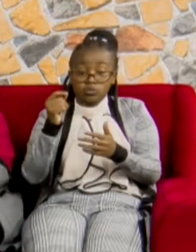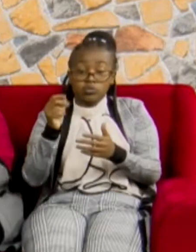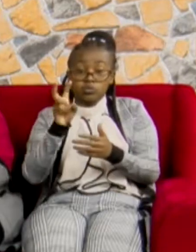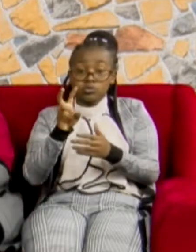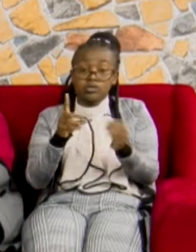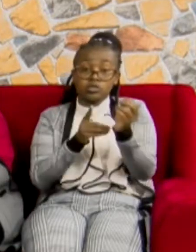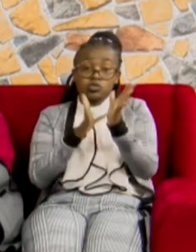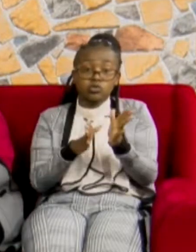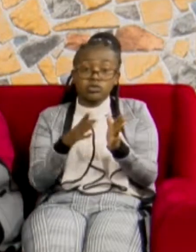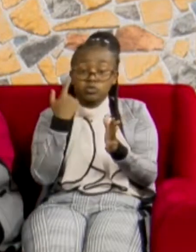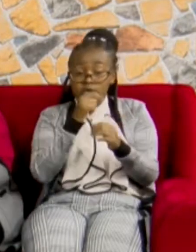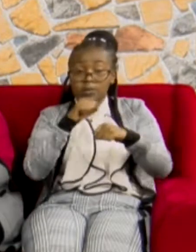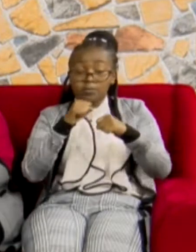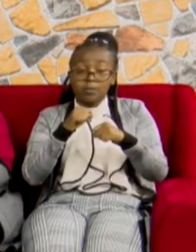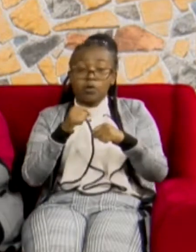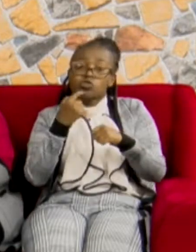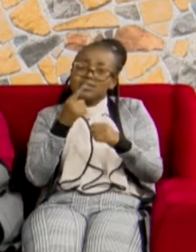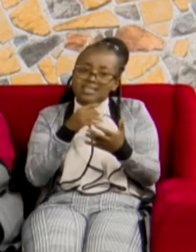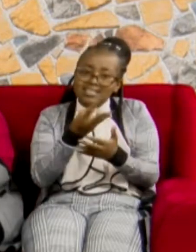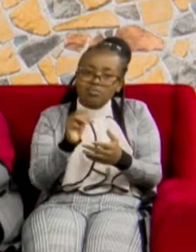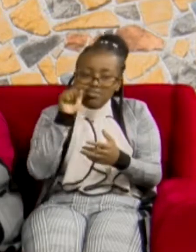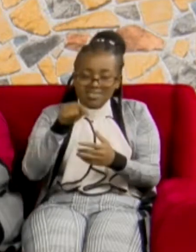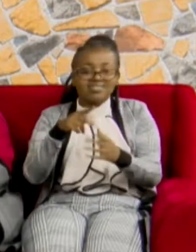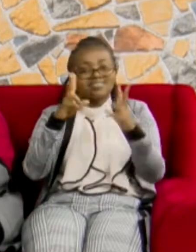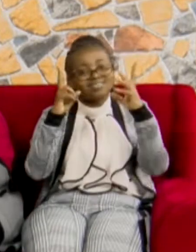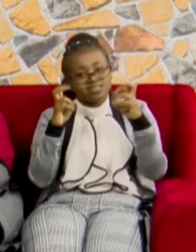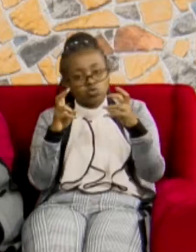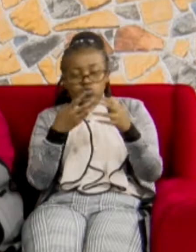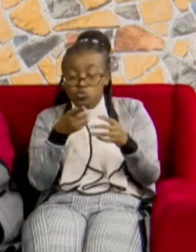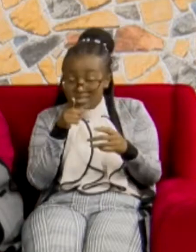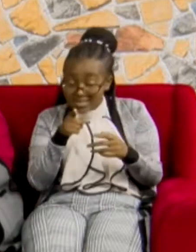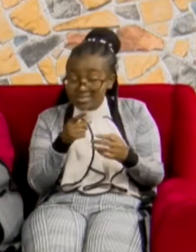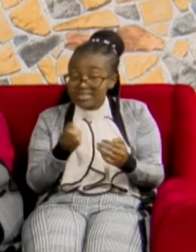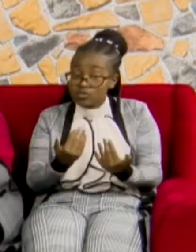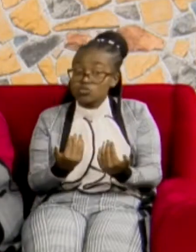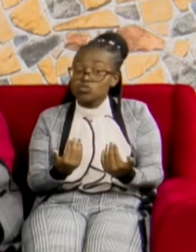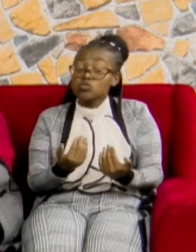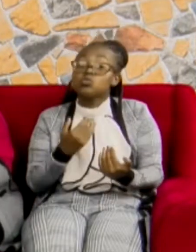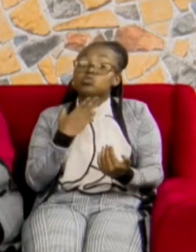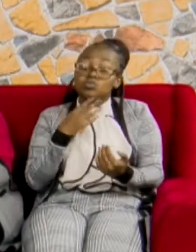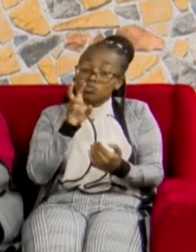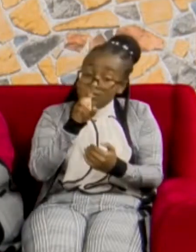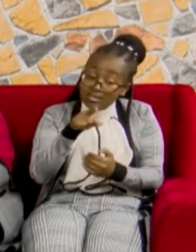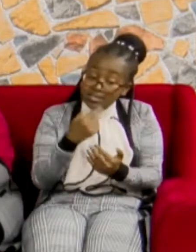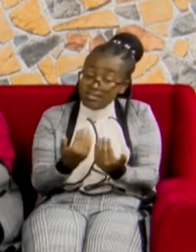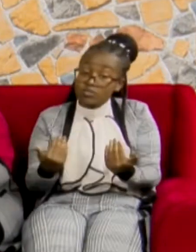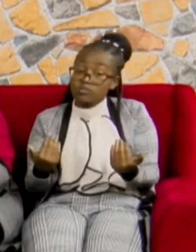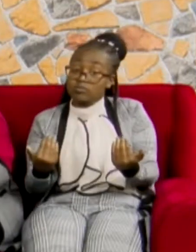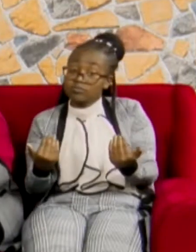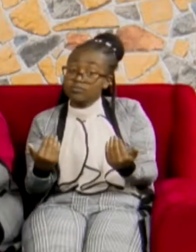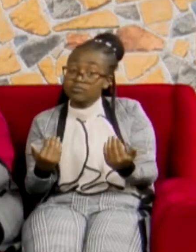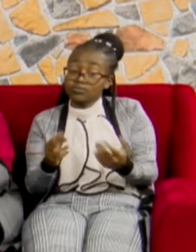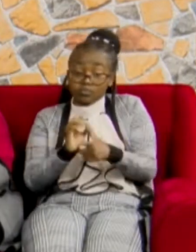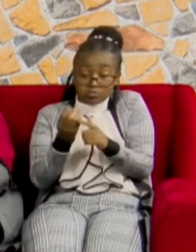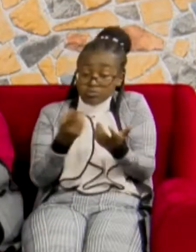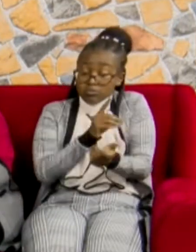a doctor who can be able to tell them, okay, this is what is the matter with your child, you need to see A, B, C, D. So could you tell us at what point,